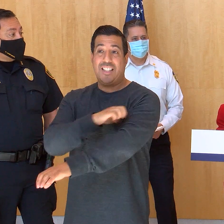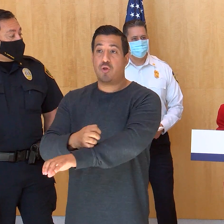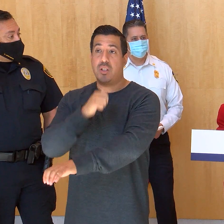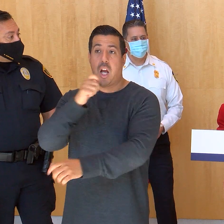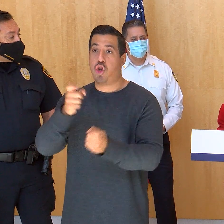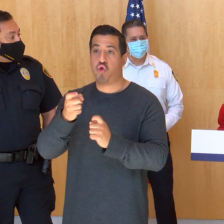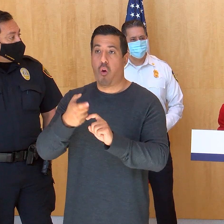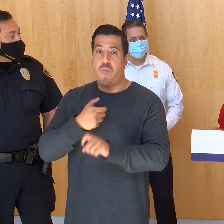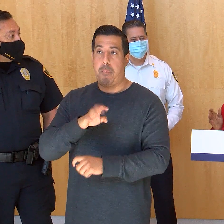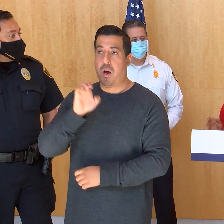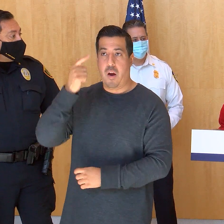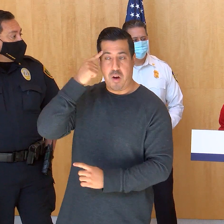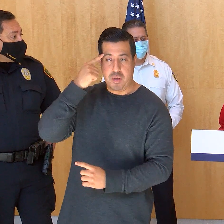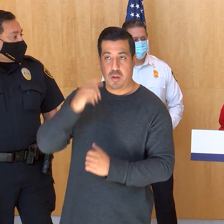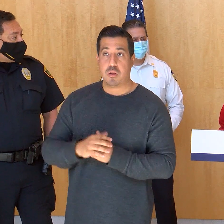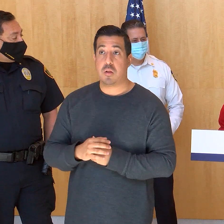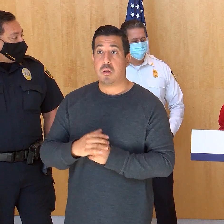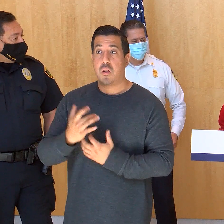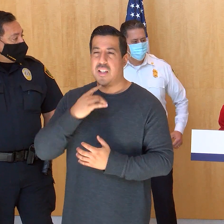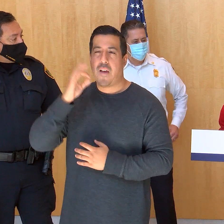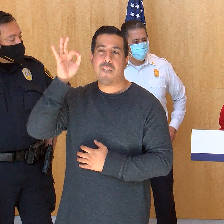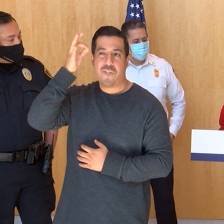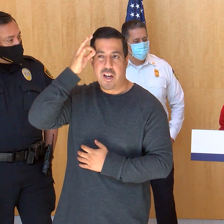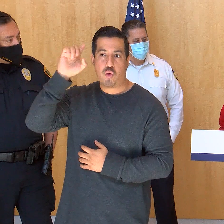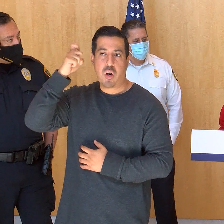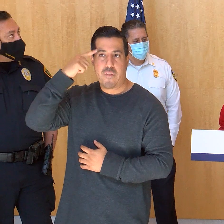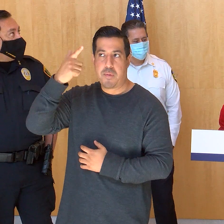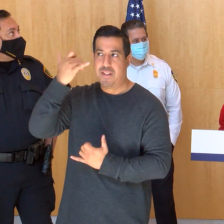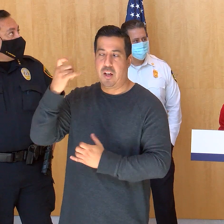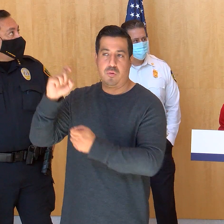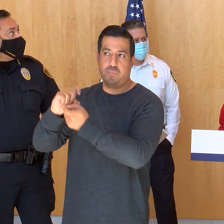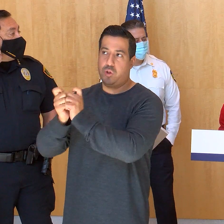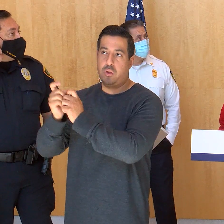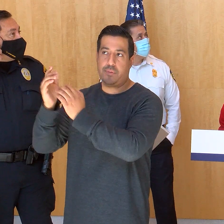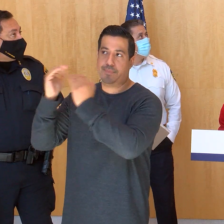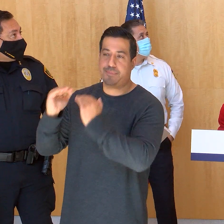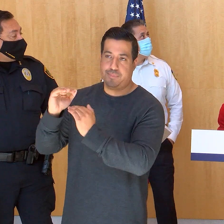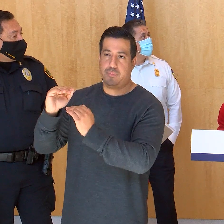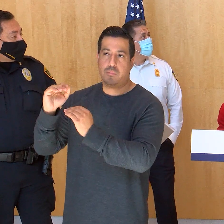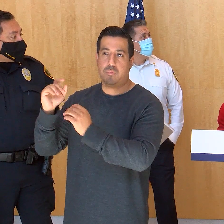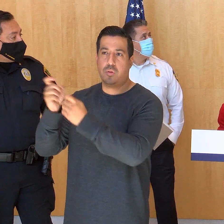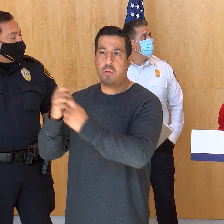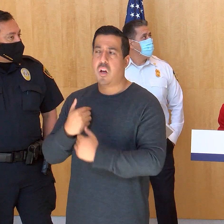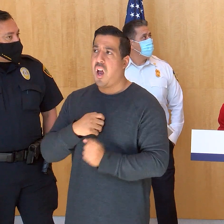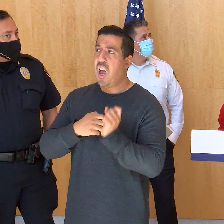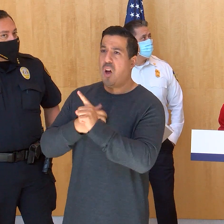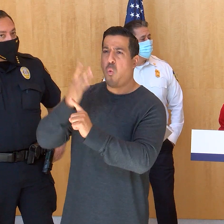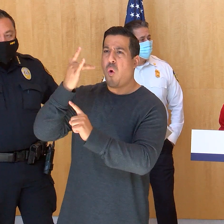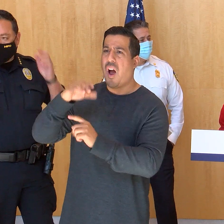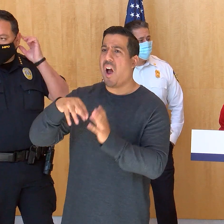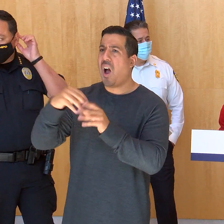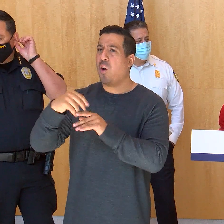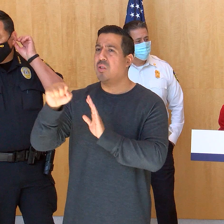by the government. When I say that, the federal government, because of deregulation. I asked them why our state seemed